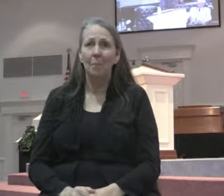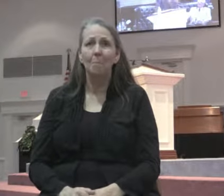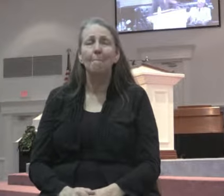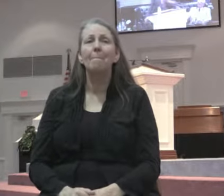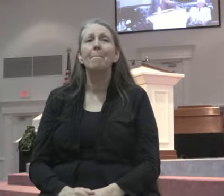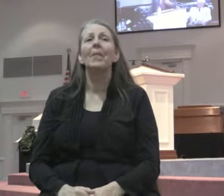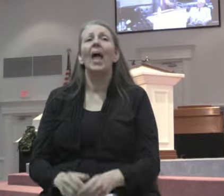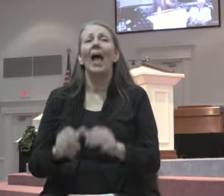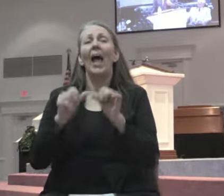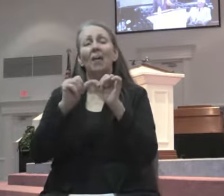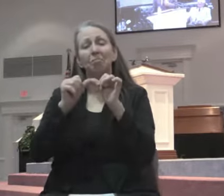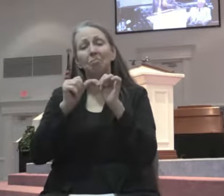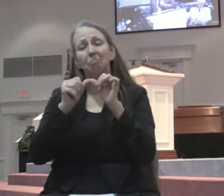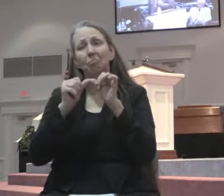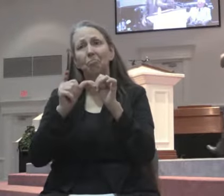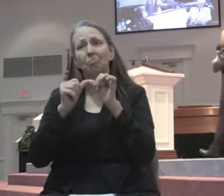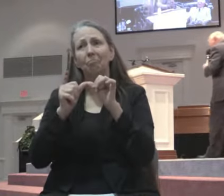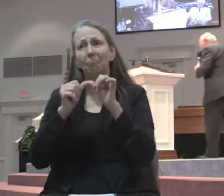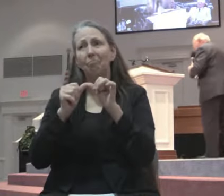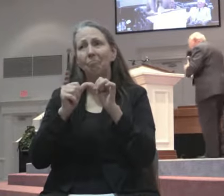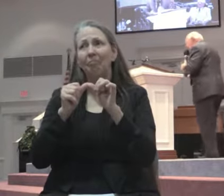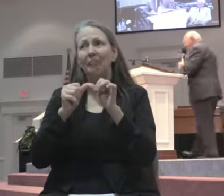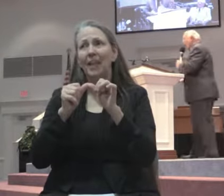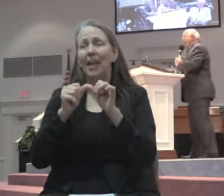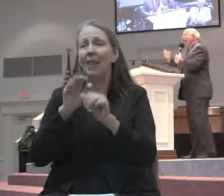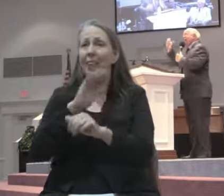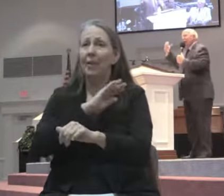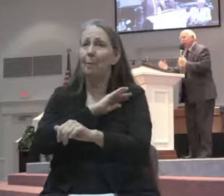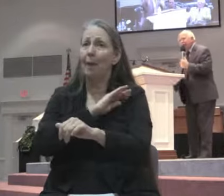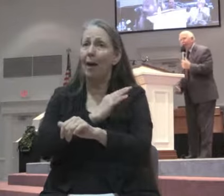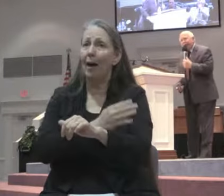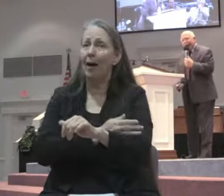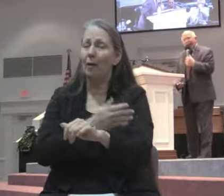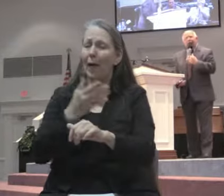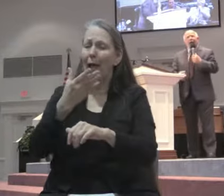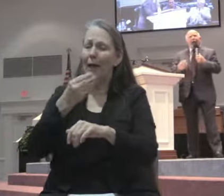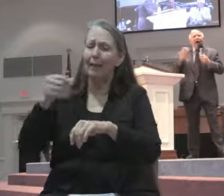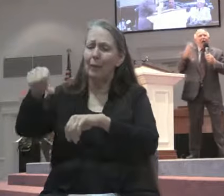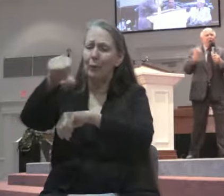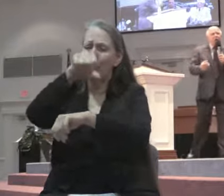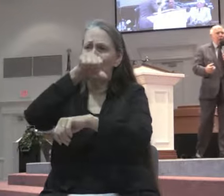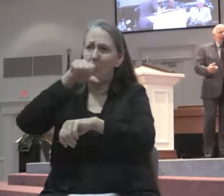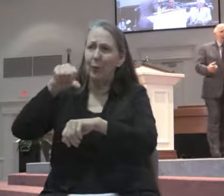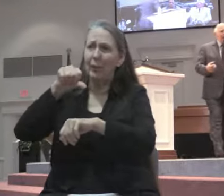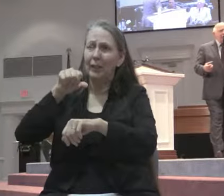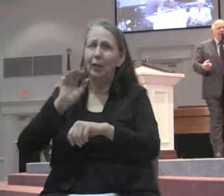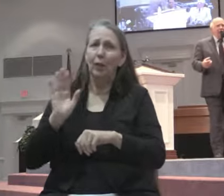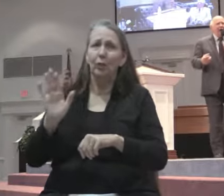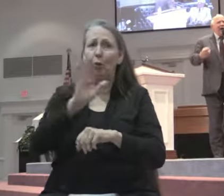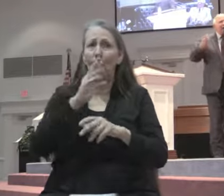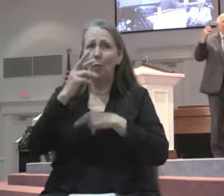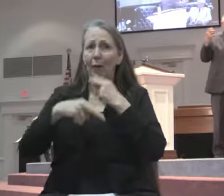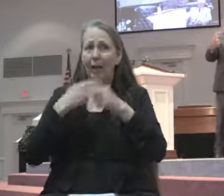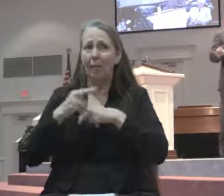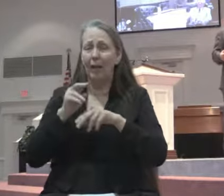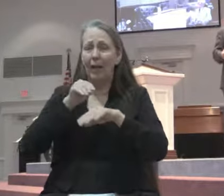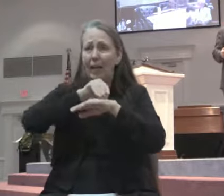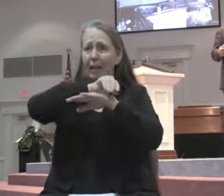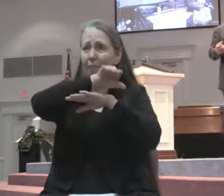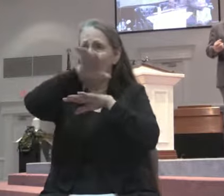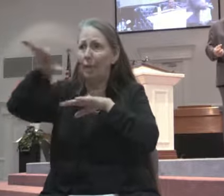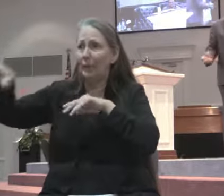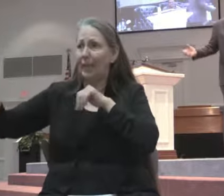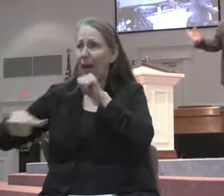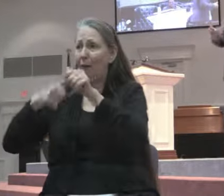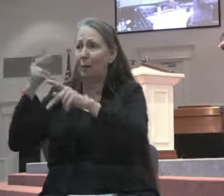And along the way, the power and the anointing of your revival has affected